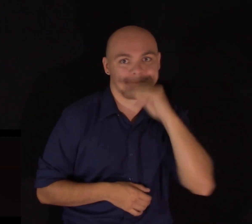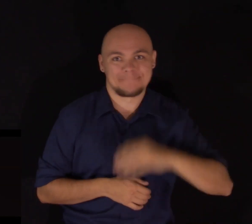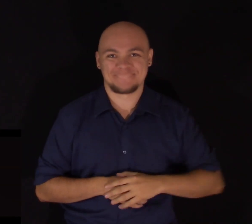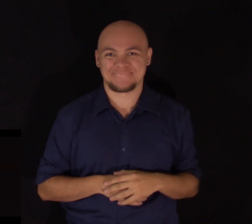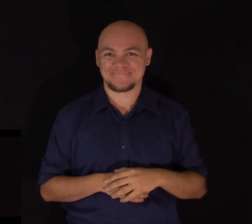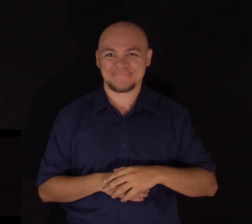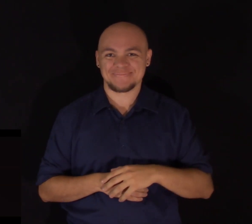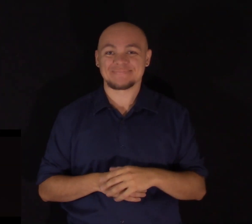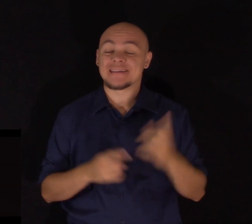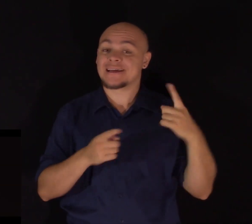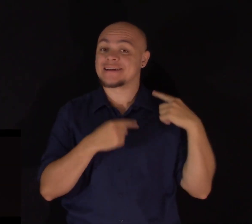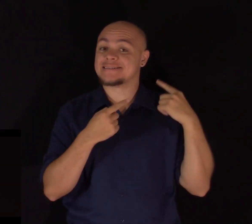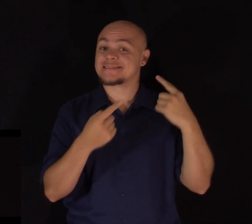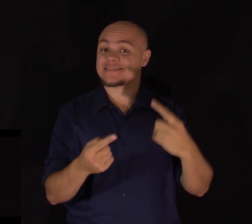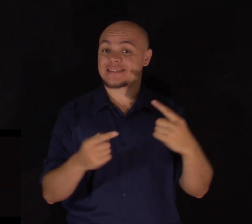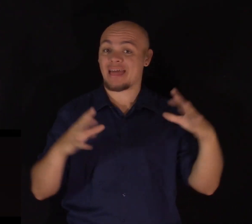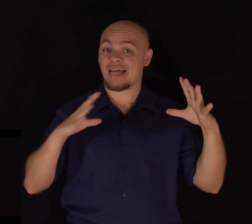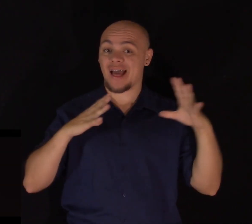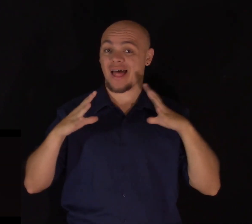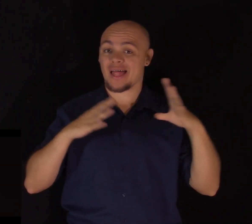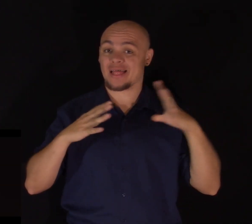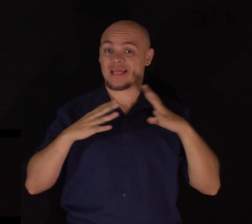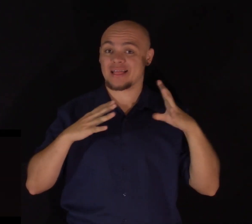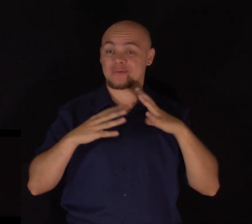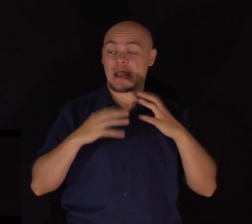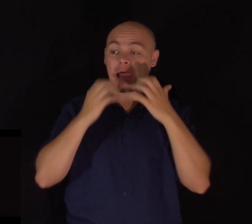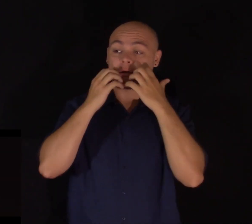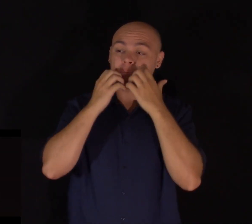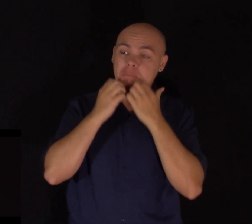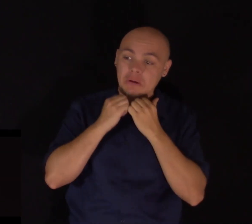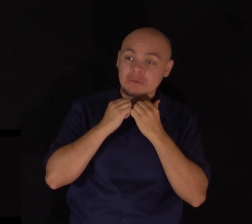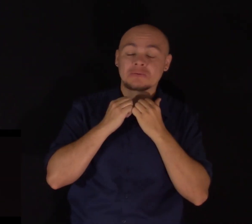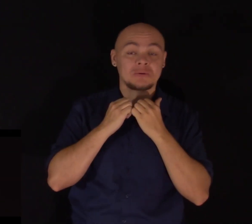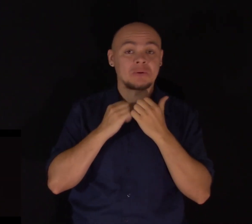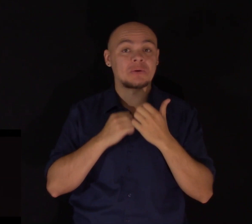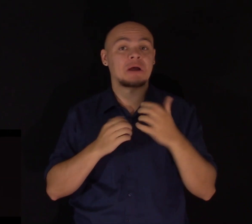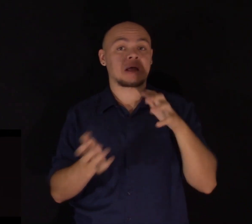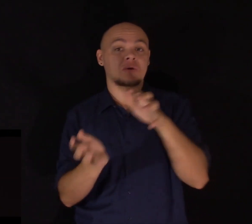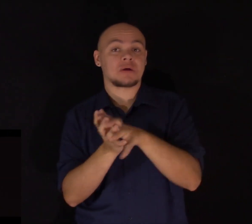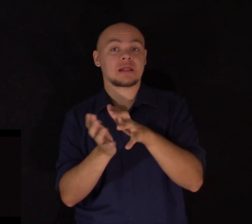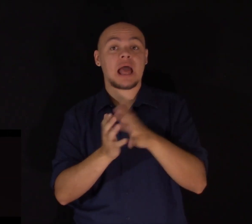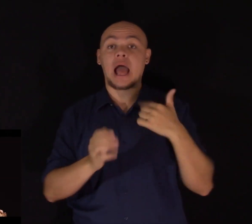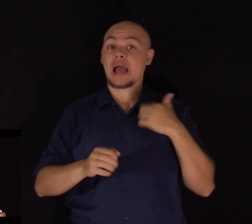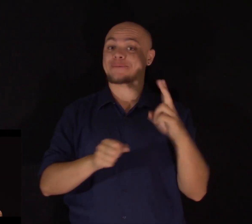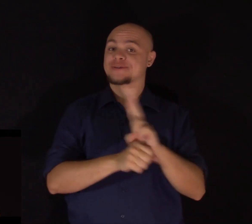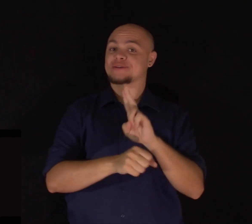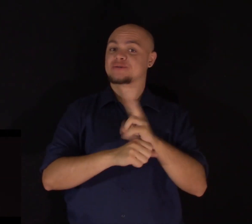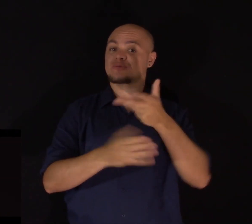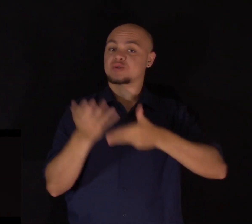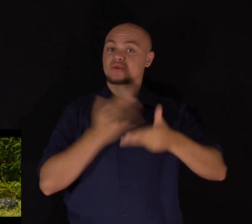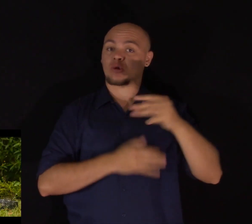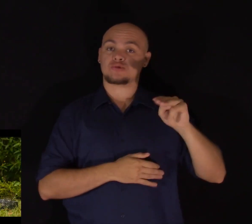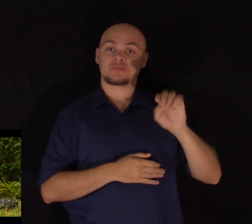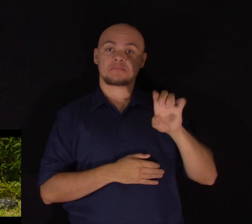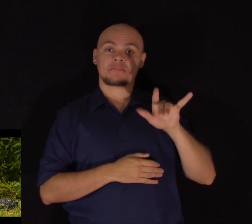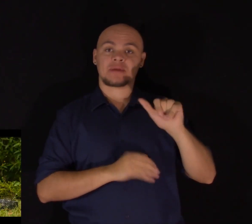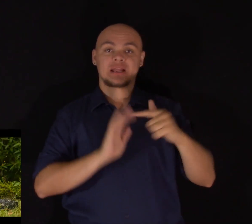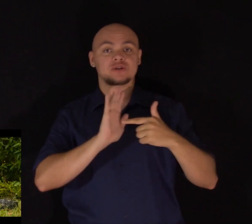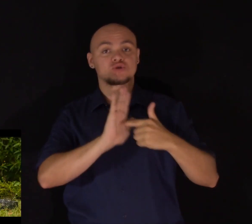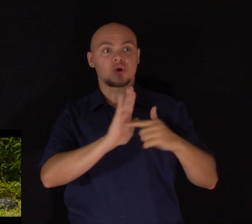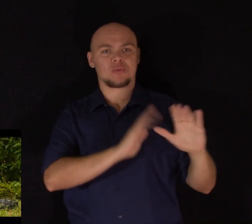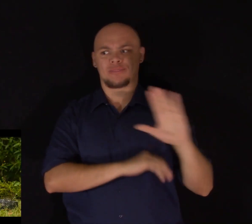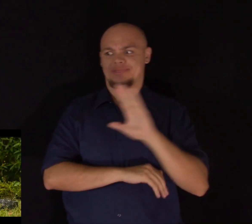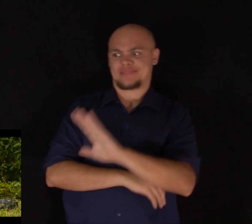Until Hollywood makes a movie with an adorable alligator or crocodile character, I'm using social media to show their characters. And they